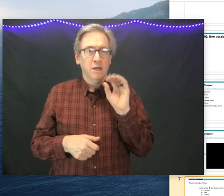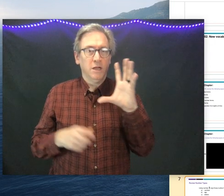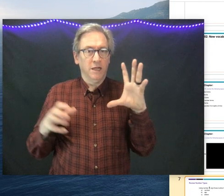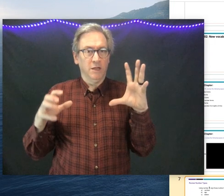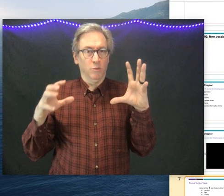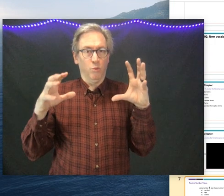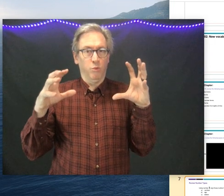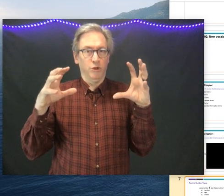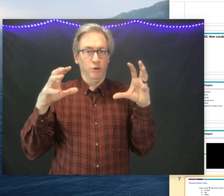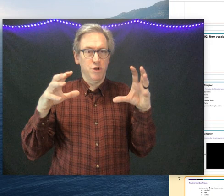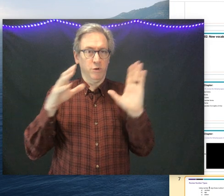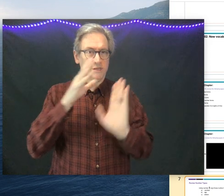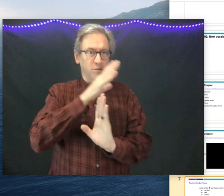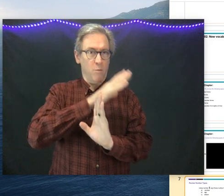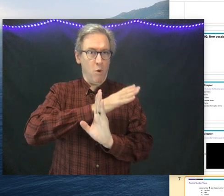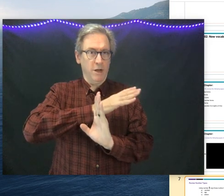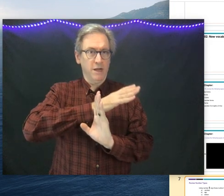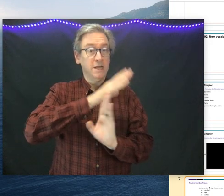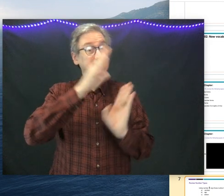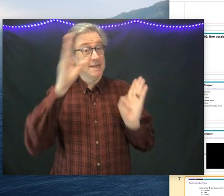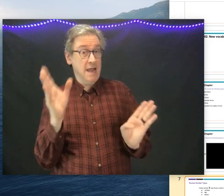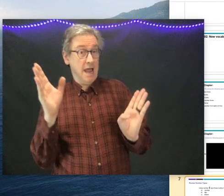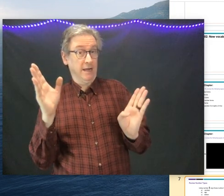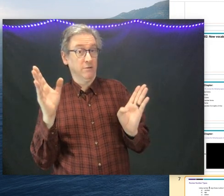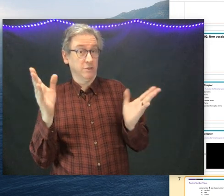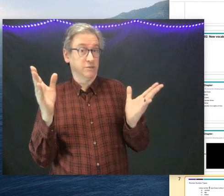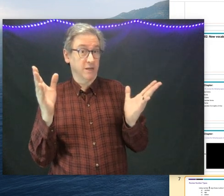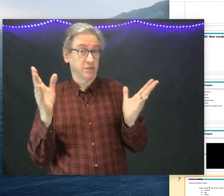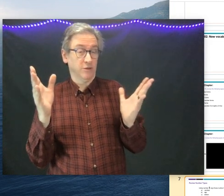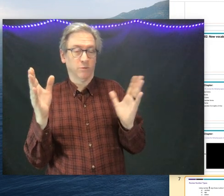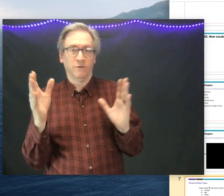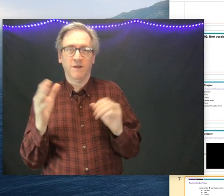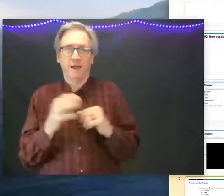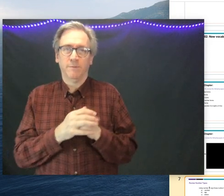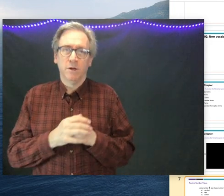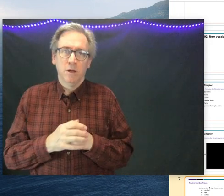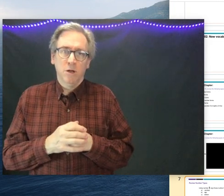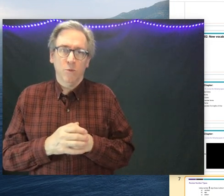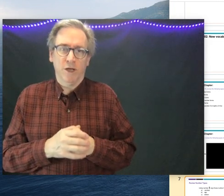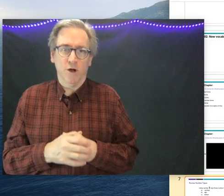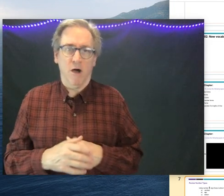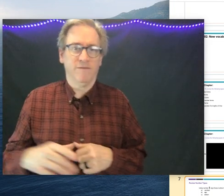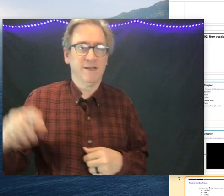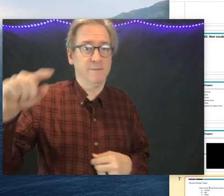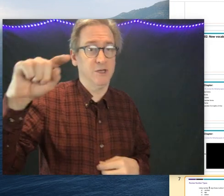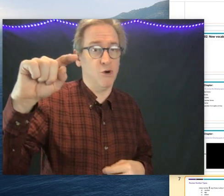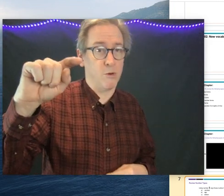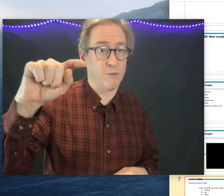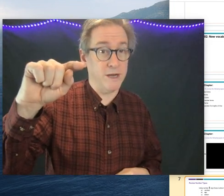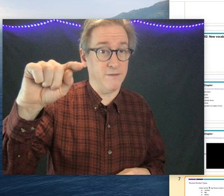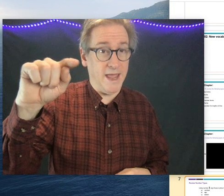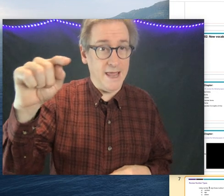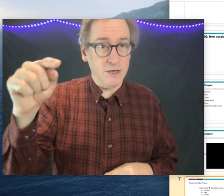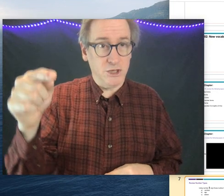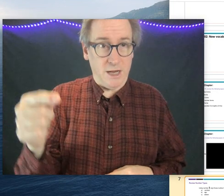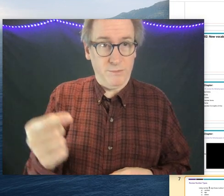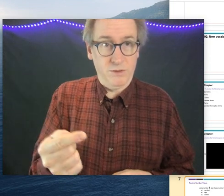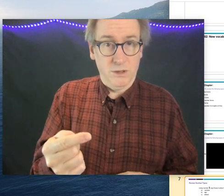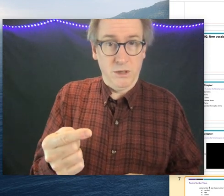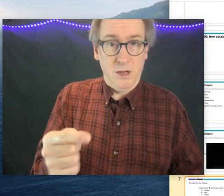it. You'll notice from 1 to 9, which is why it's called the rule of 9, we can oftentimes incorporate the